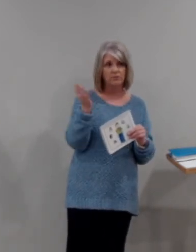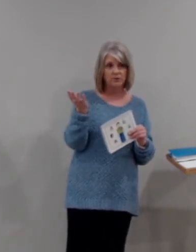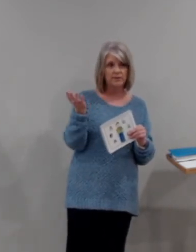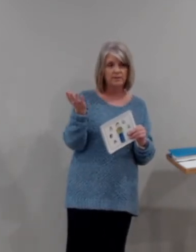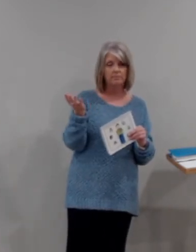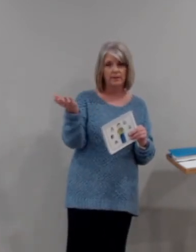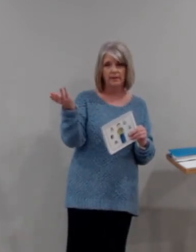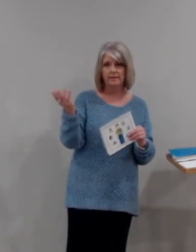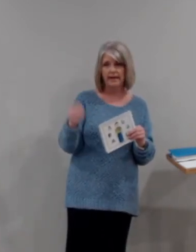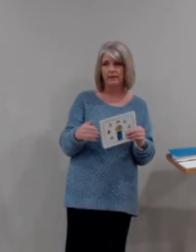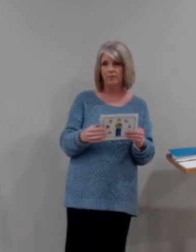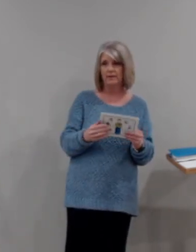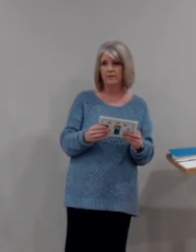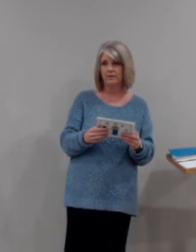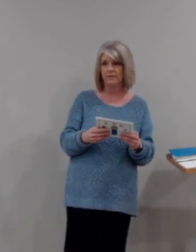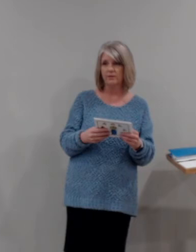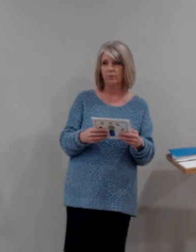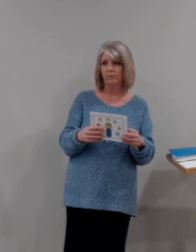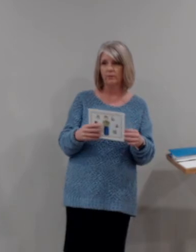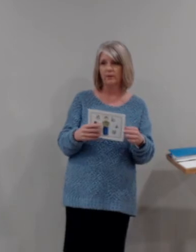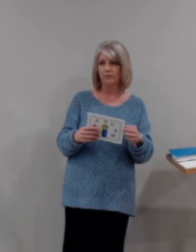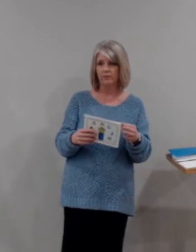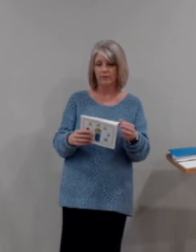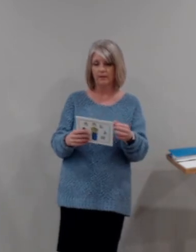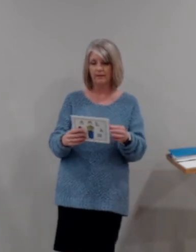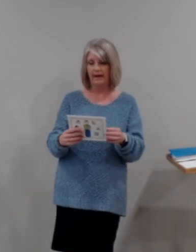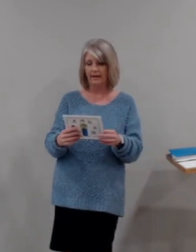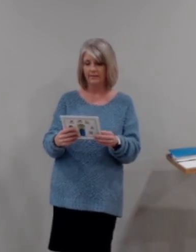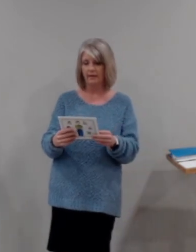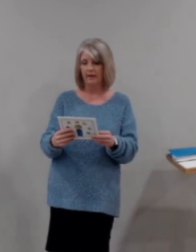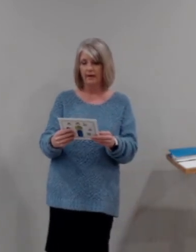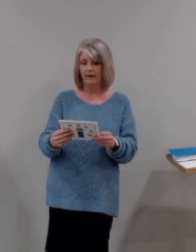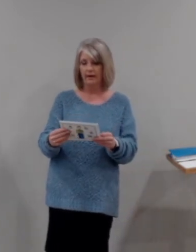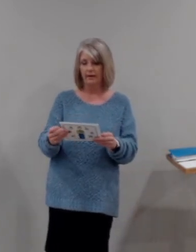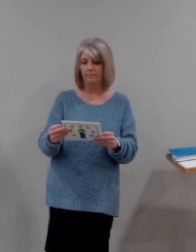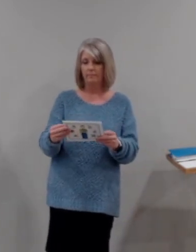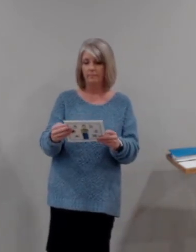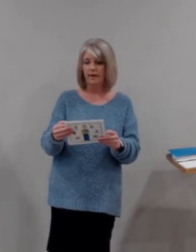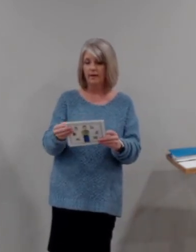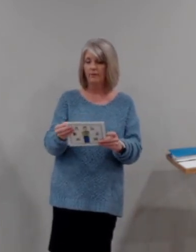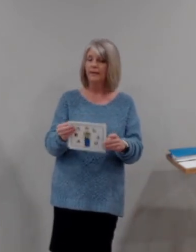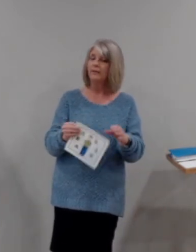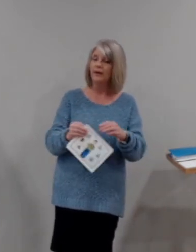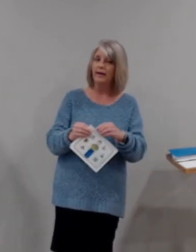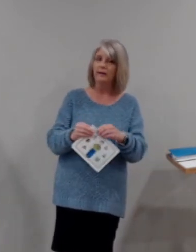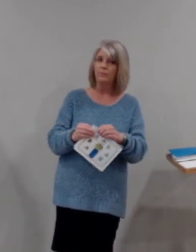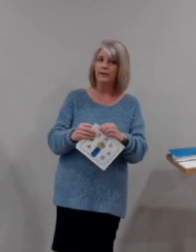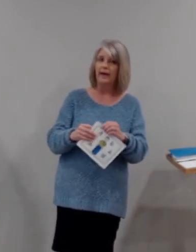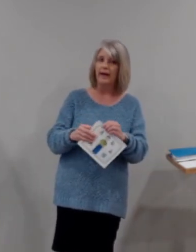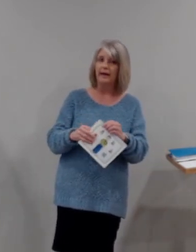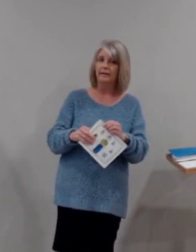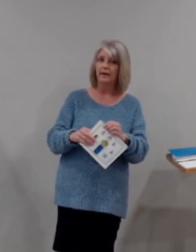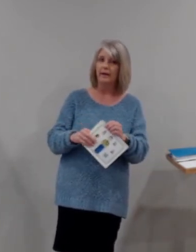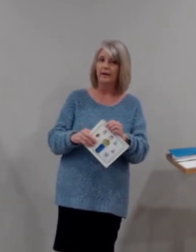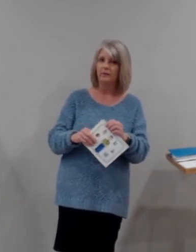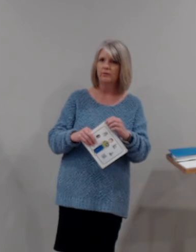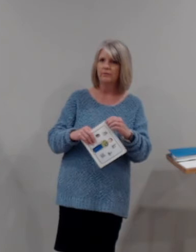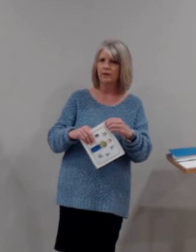resources, but Silent Word Ministries is the one we went through in a class. But on the other hand, we had, I don't know if y'all have ever